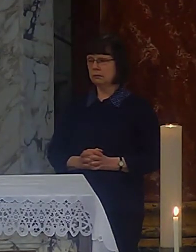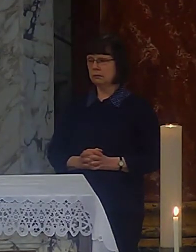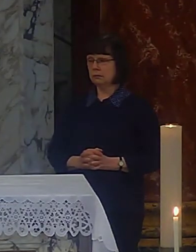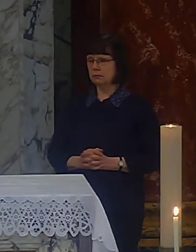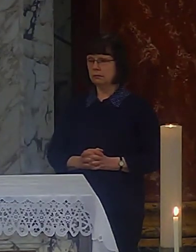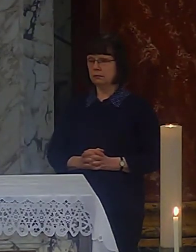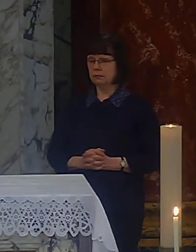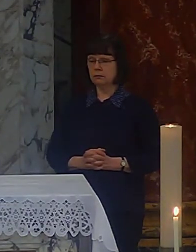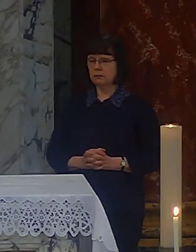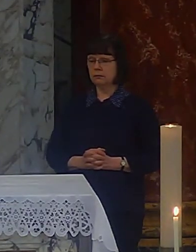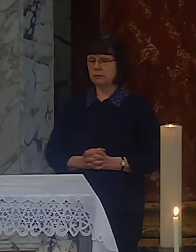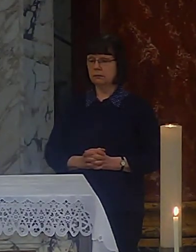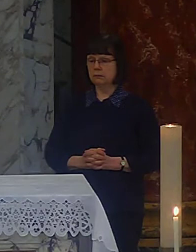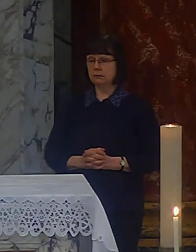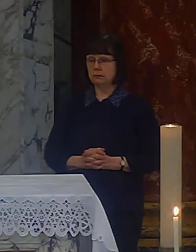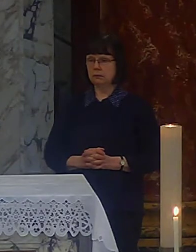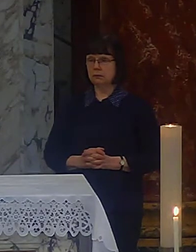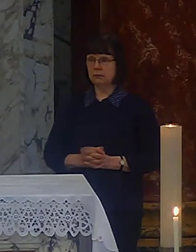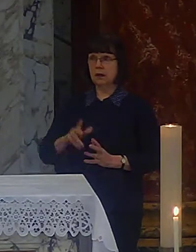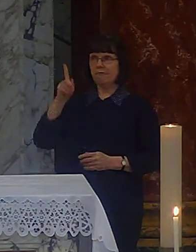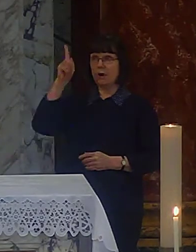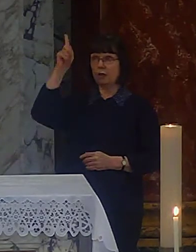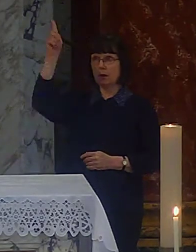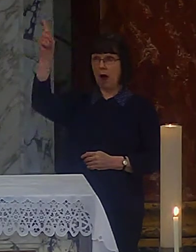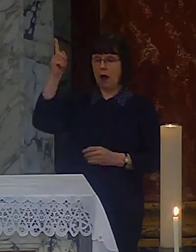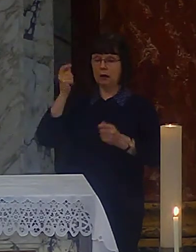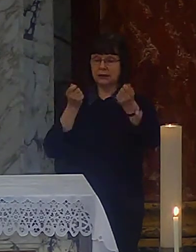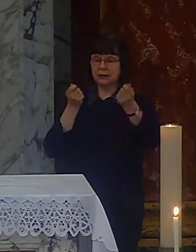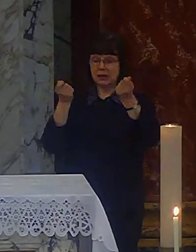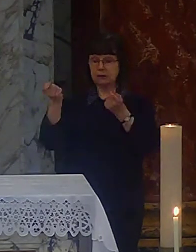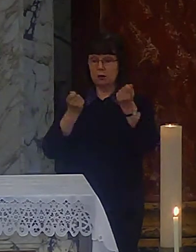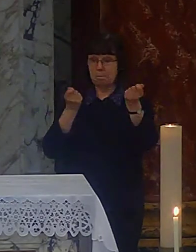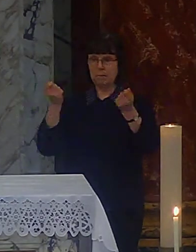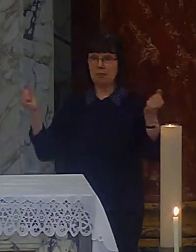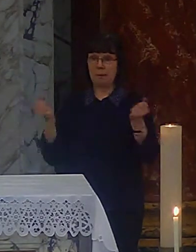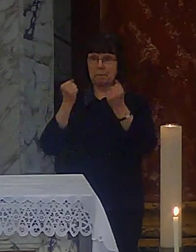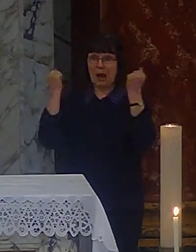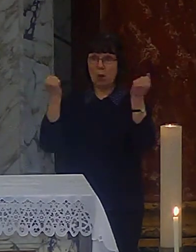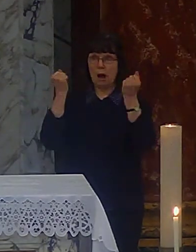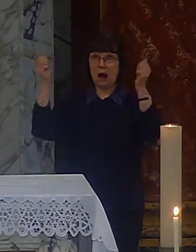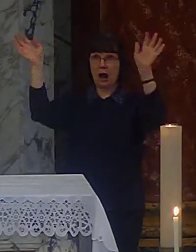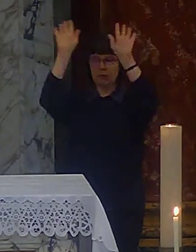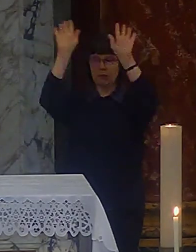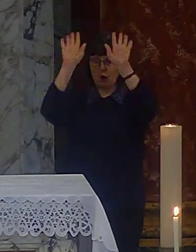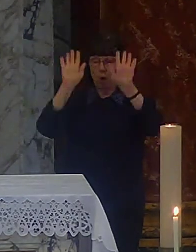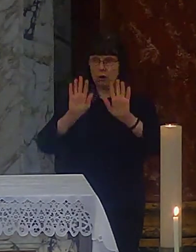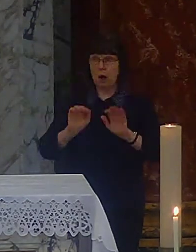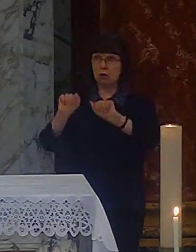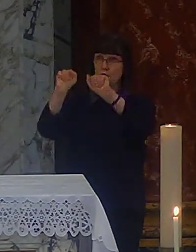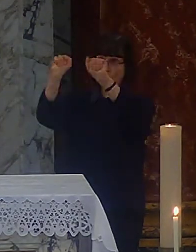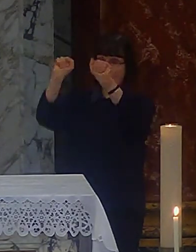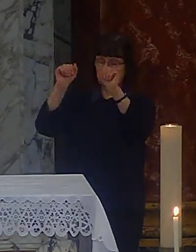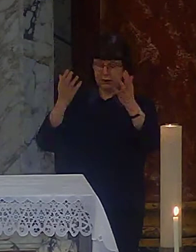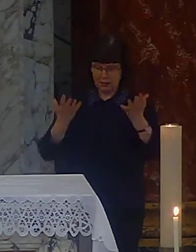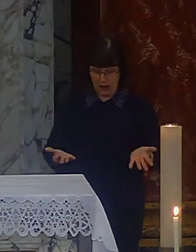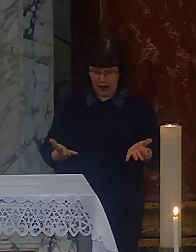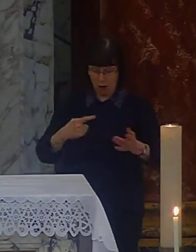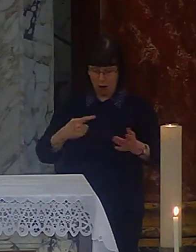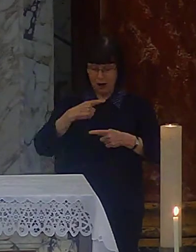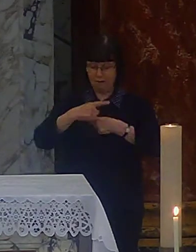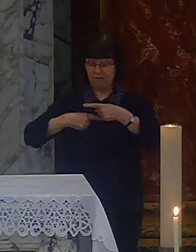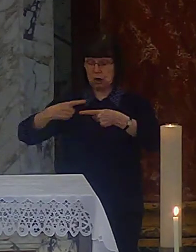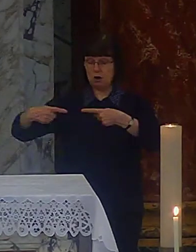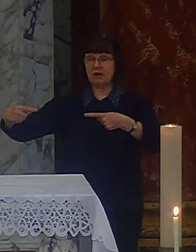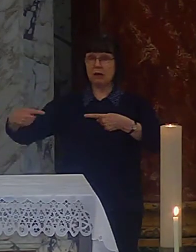our Saviour, Jesus Christ. For the kingdom, the power, and the glory are yours, now